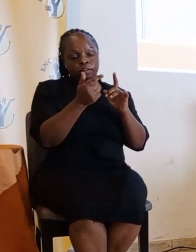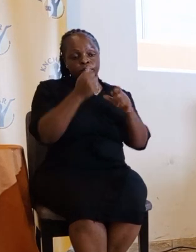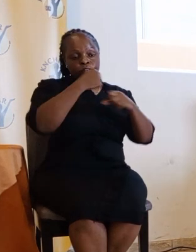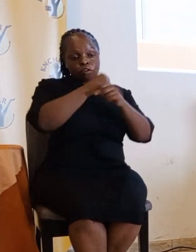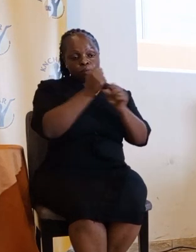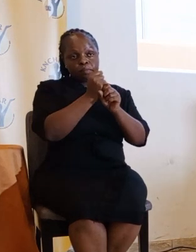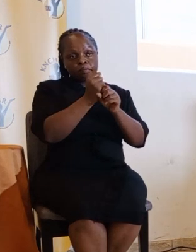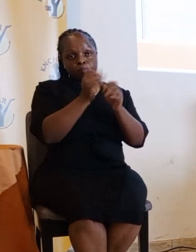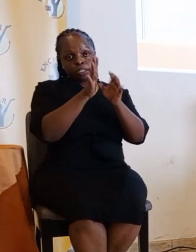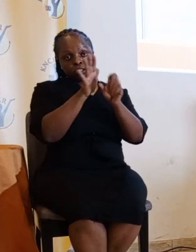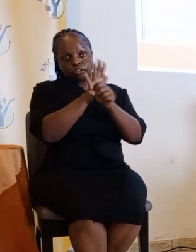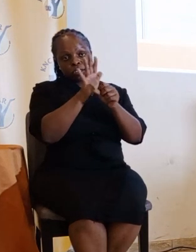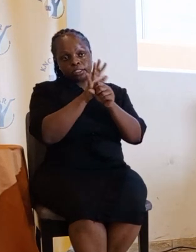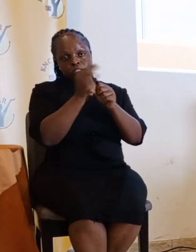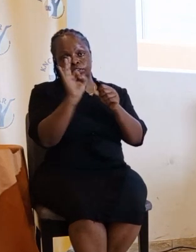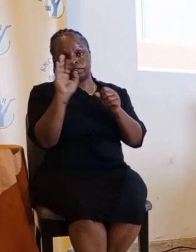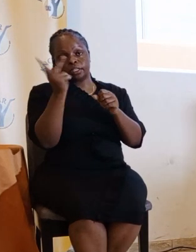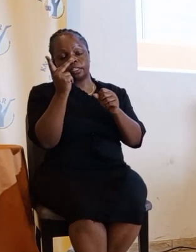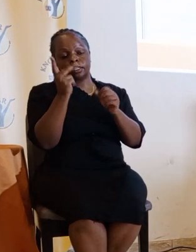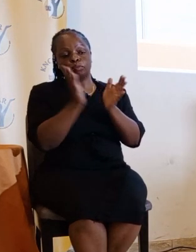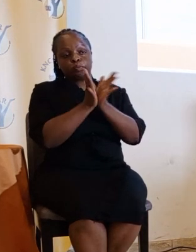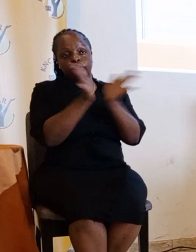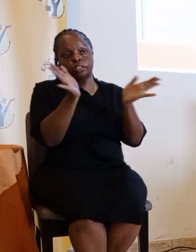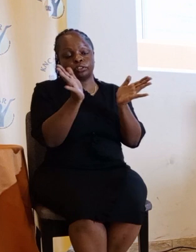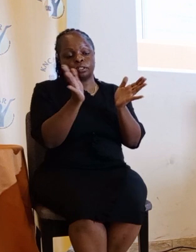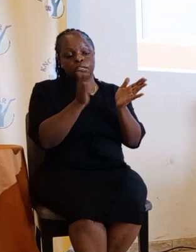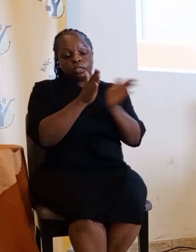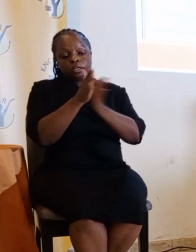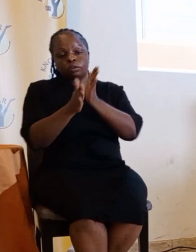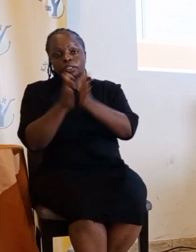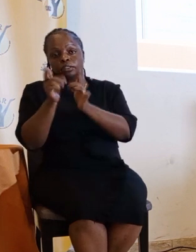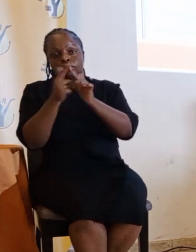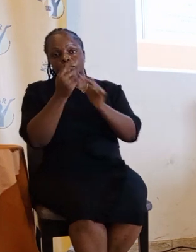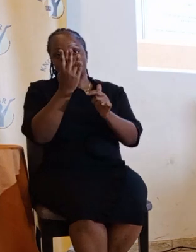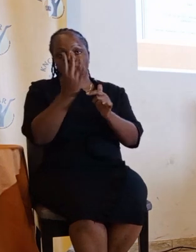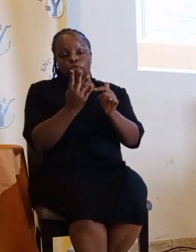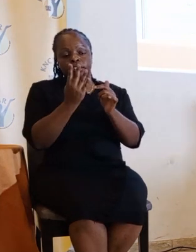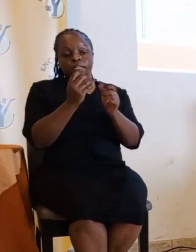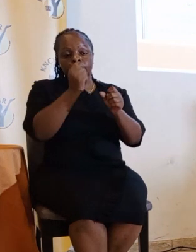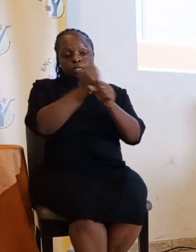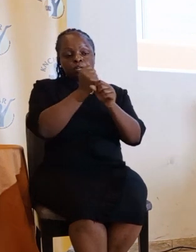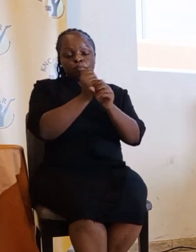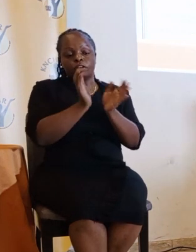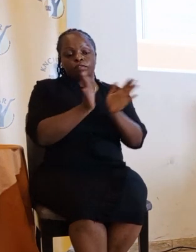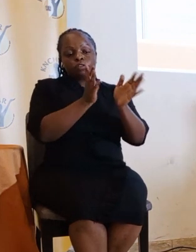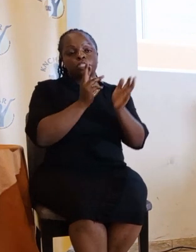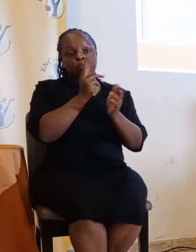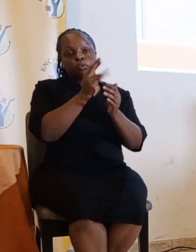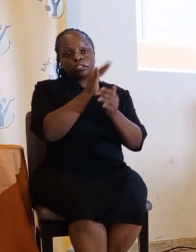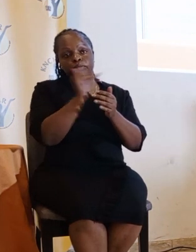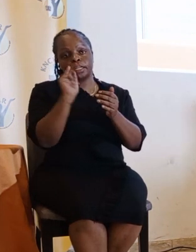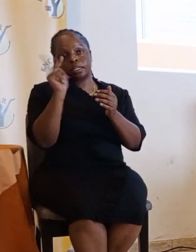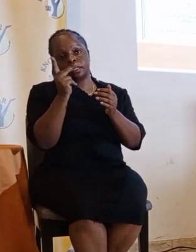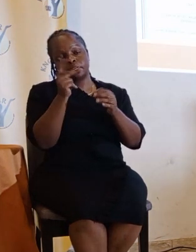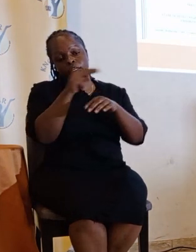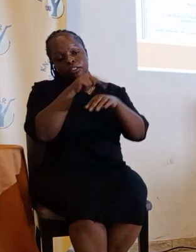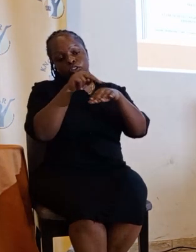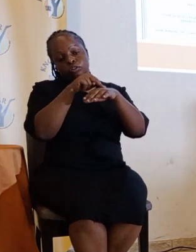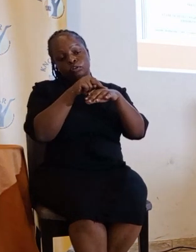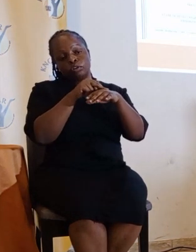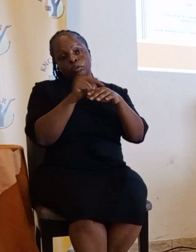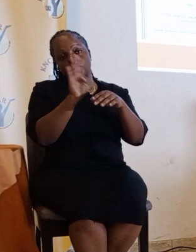form the majority of the Kenyan population. According to the quarterly labor force report by the Kenya National Bureau of